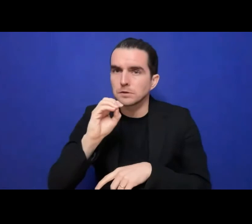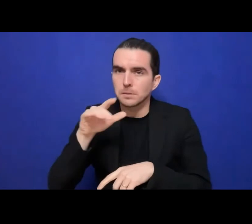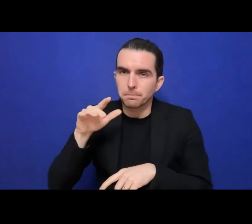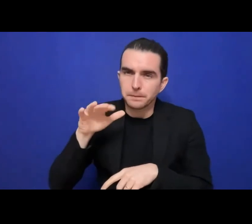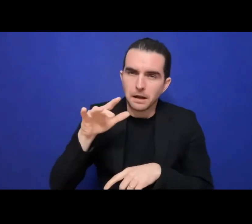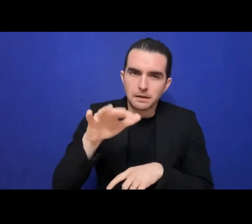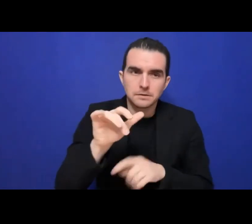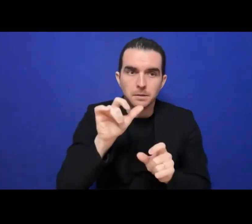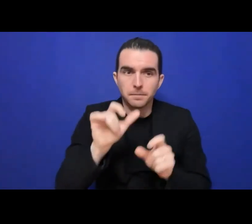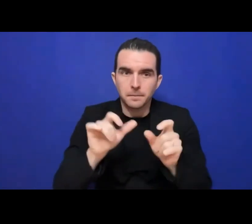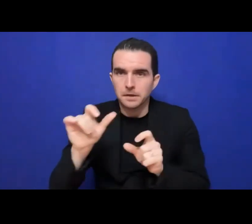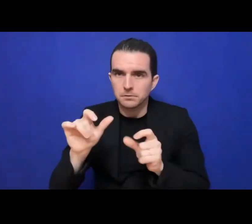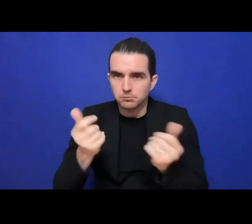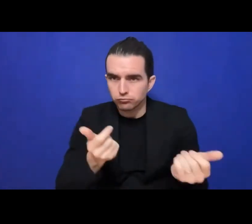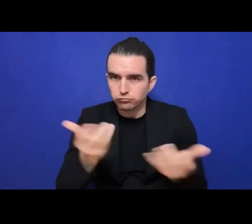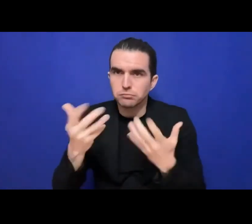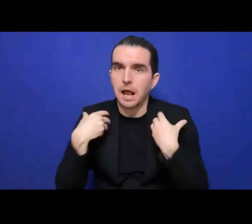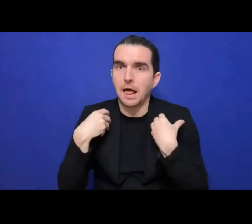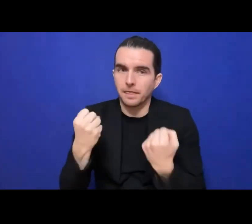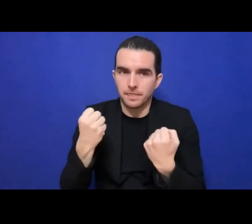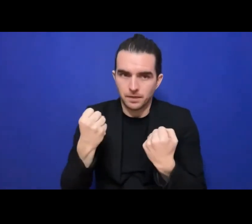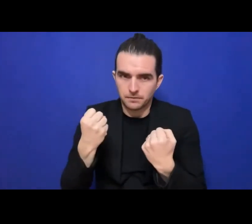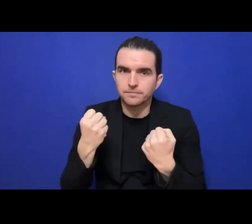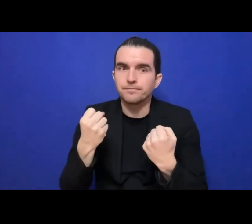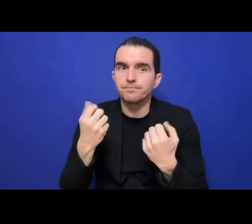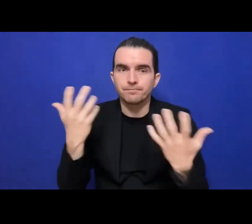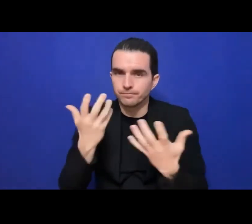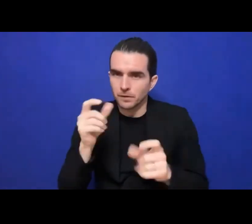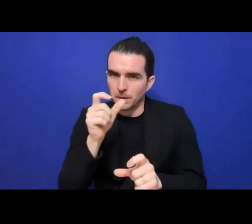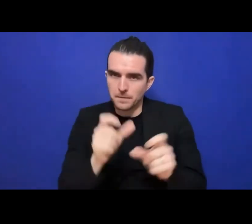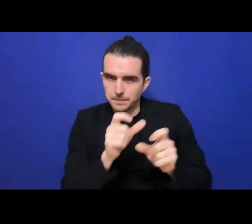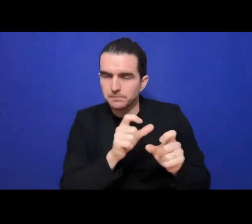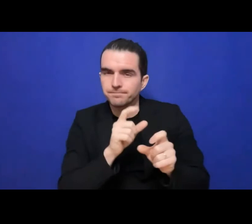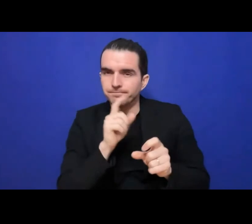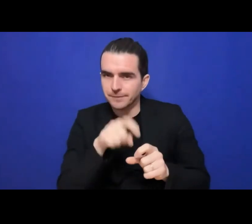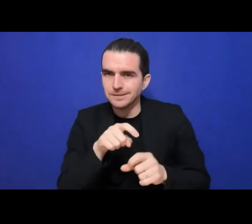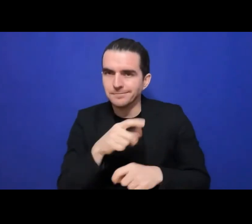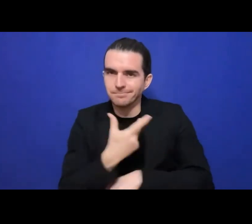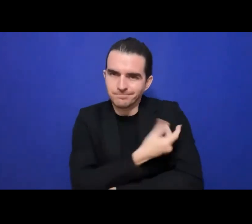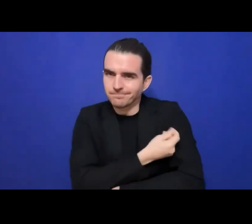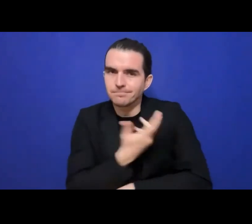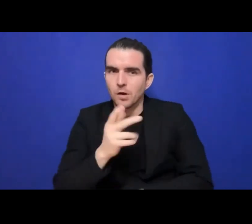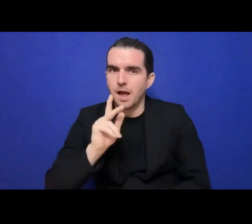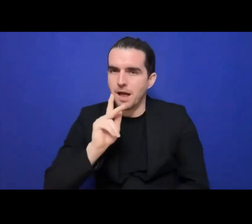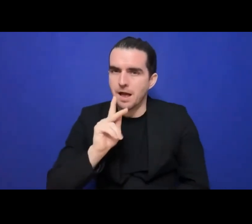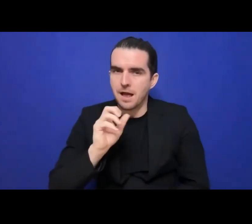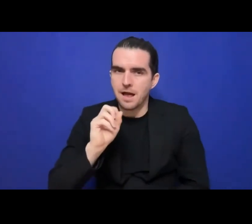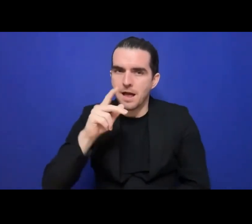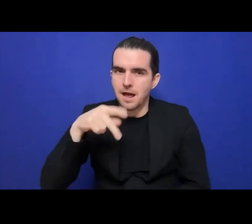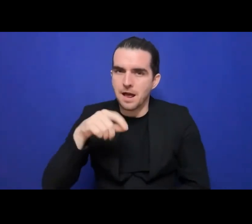and non-communicable disease. Civil society engagement is very important and crucial, and they are